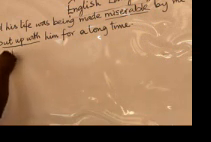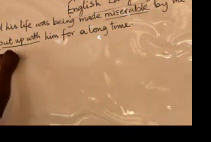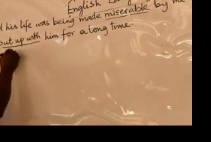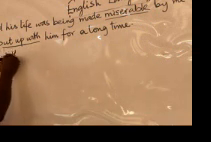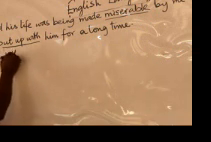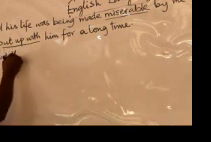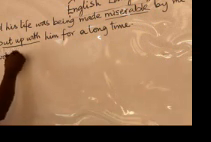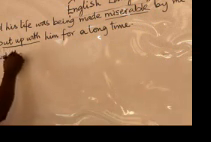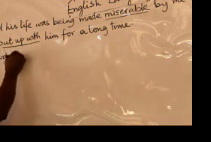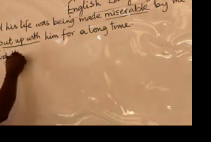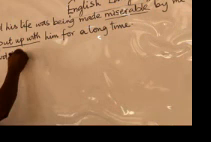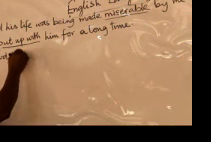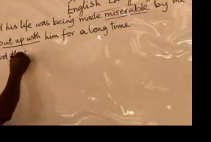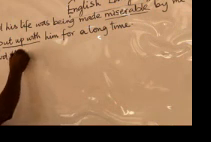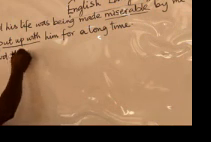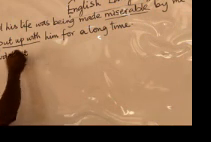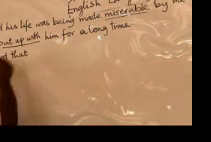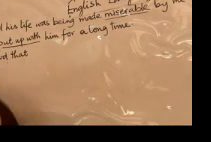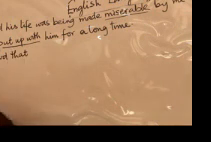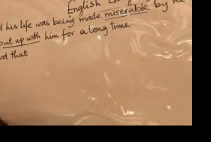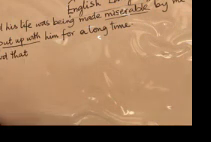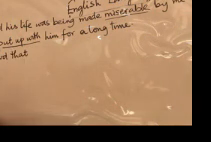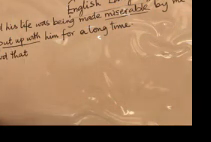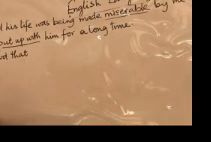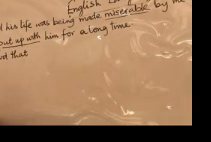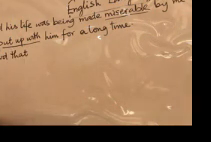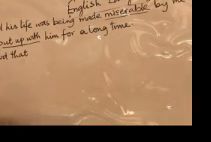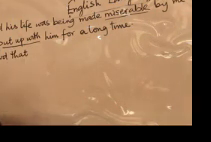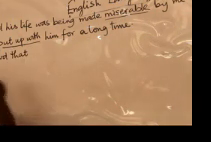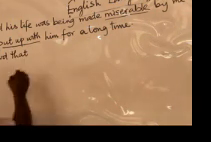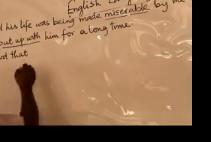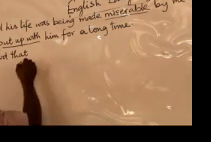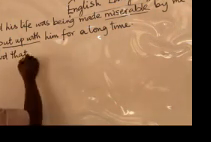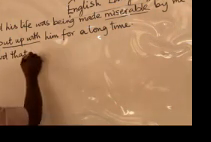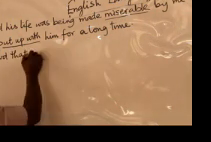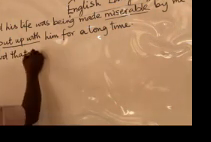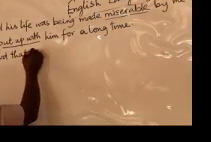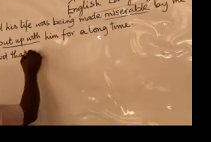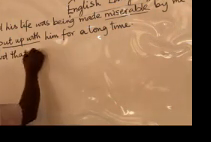The crowd that had gathered,